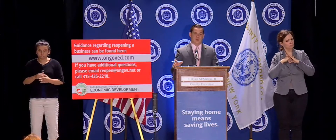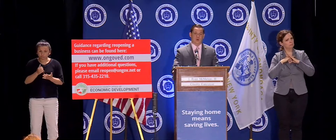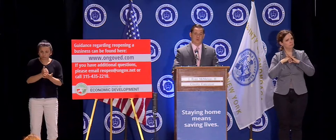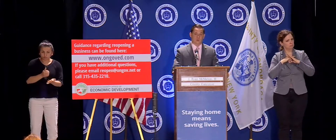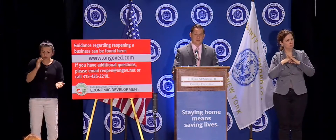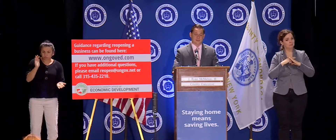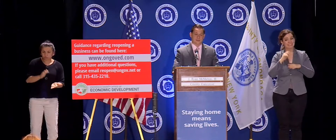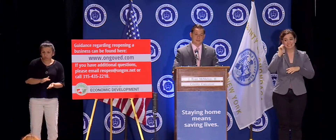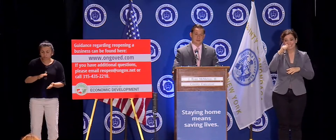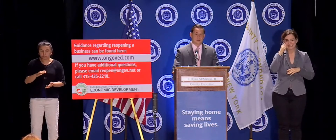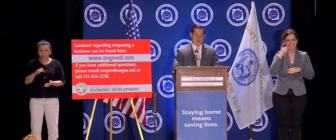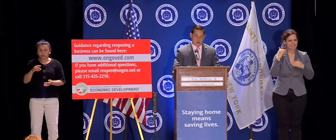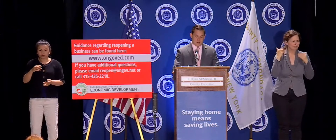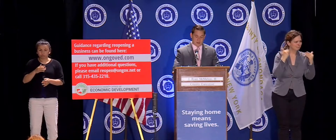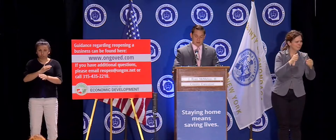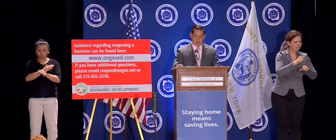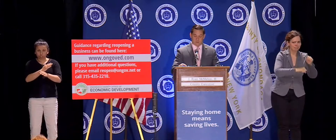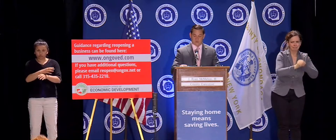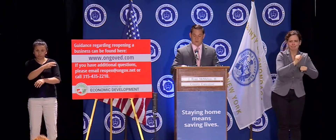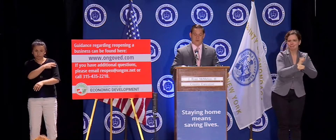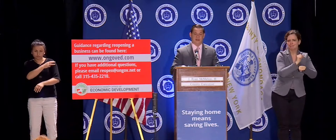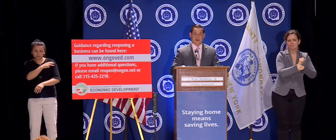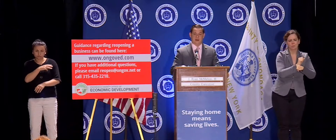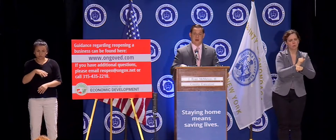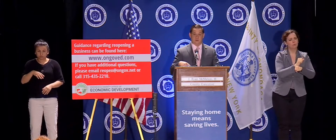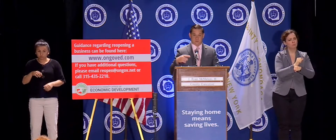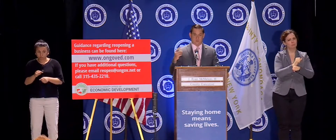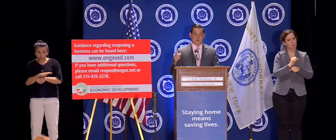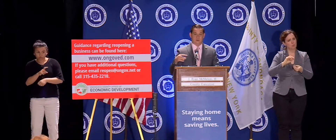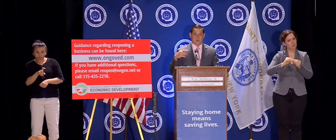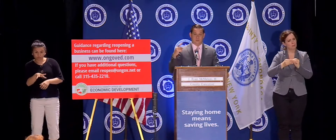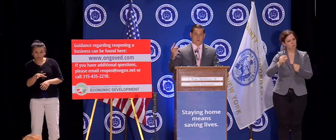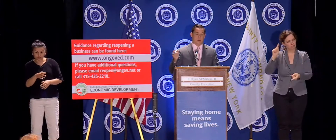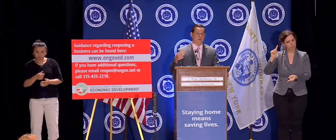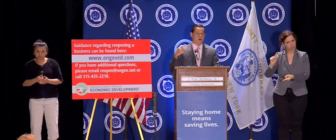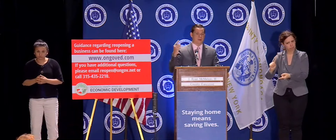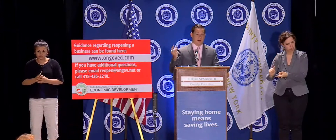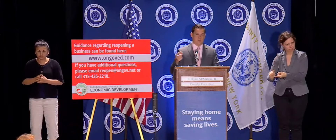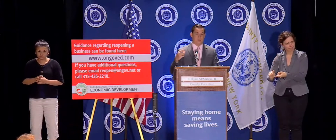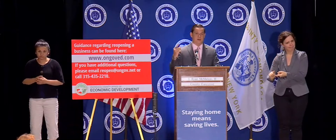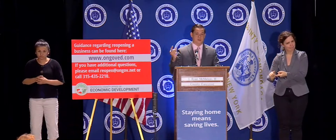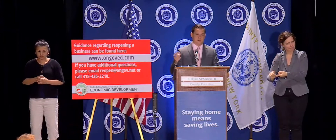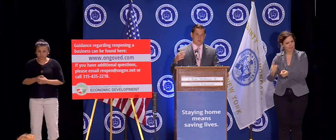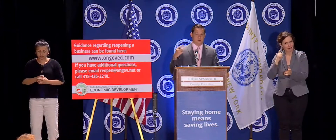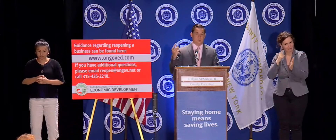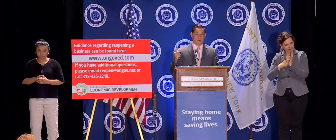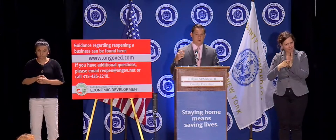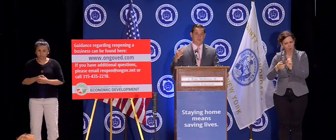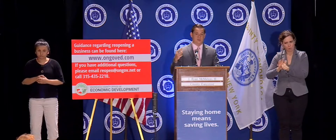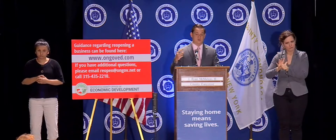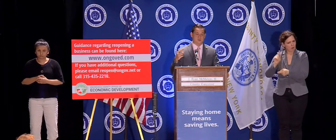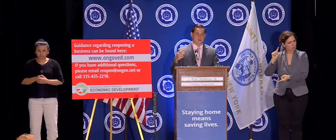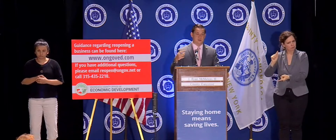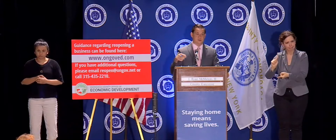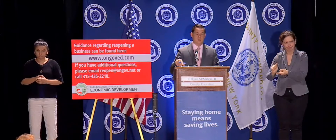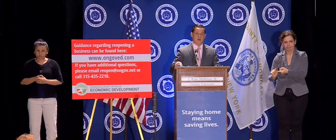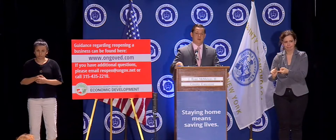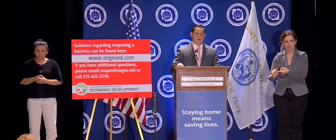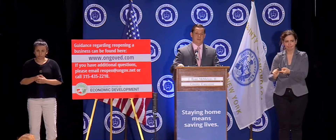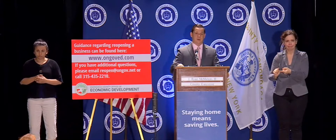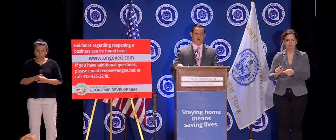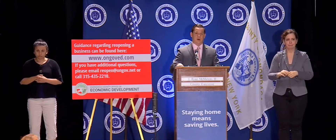of the non-COVID residents. And the numbers reflect that. Now, the numbers coming up now related to nursing homes and senior